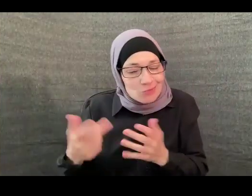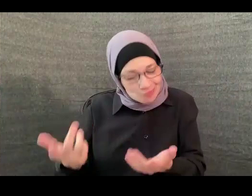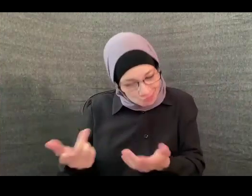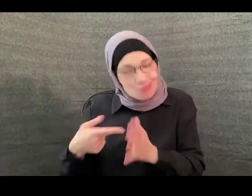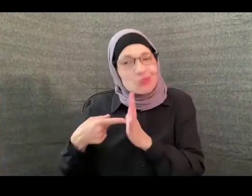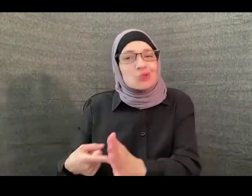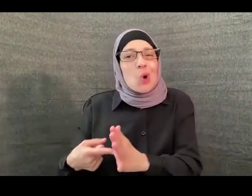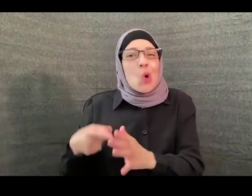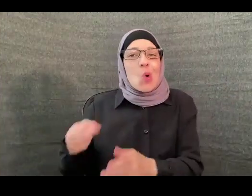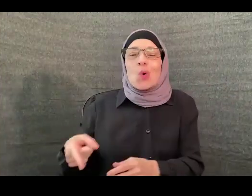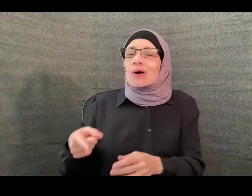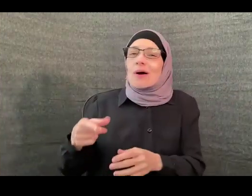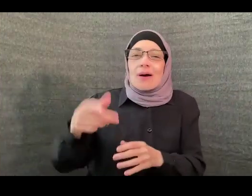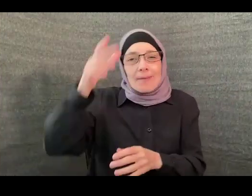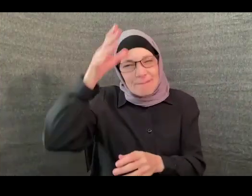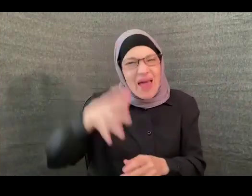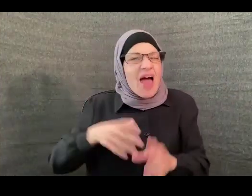we think we know everything.